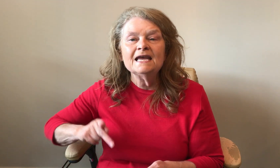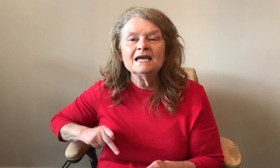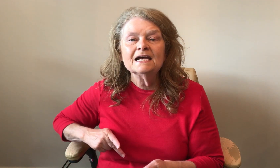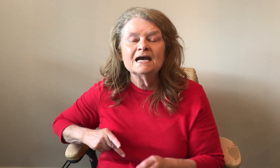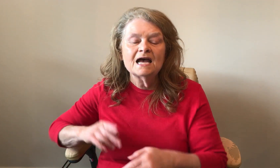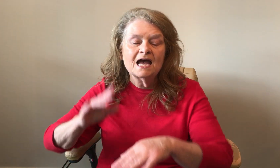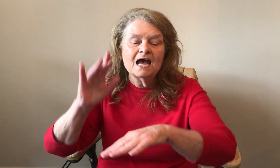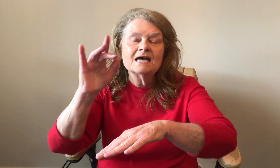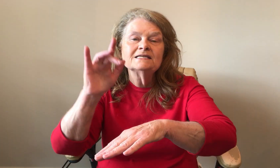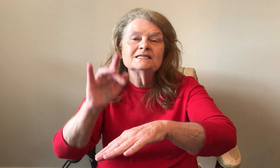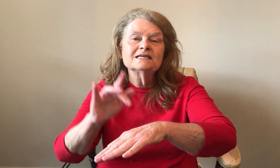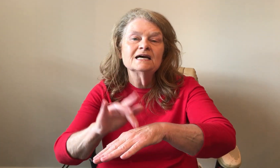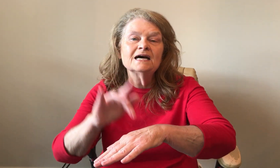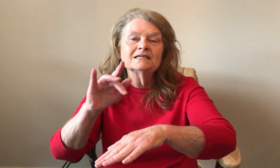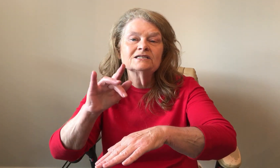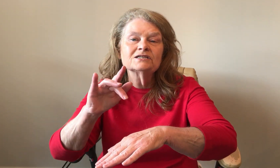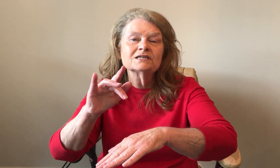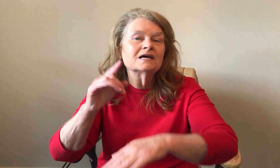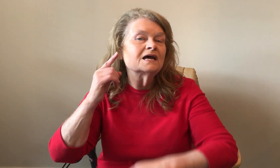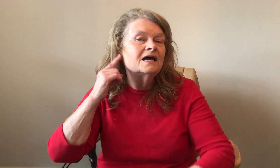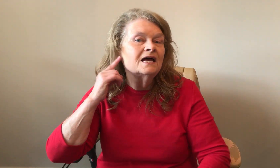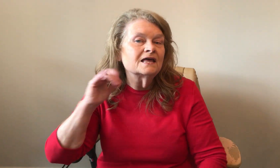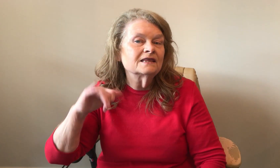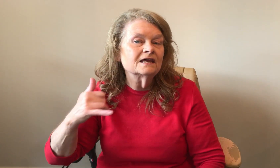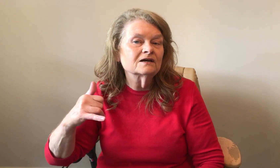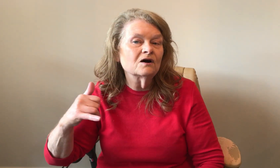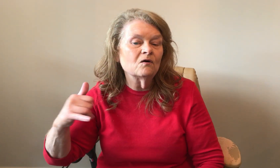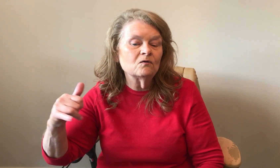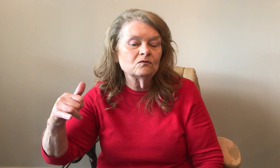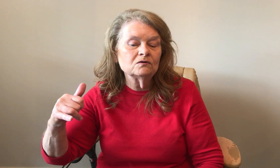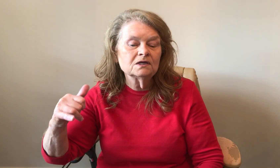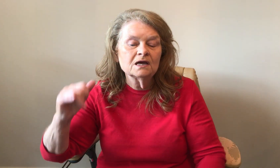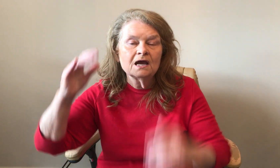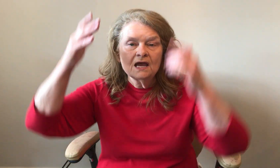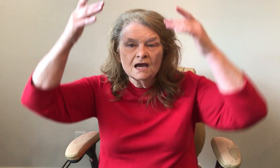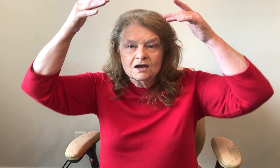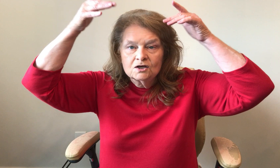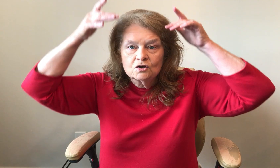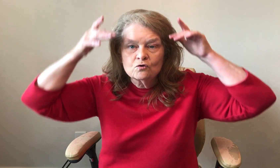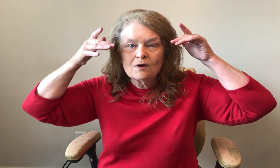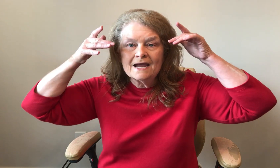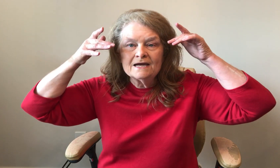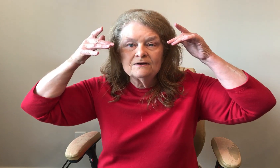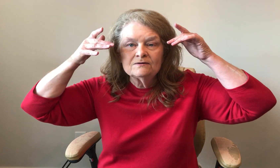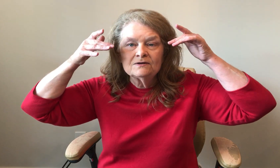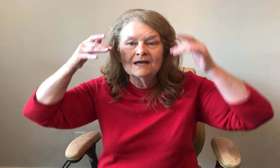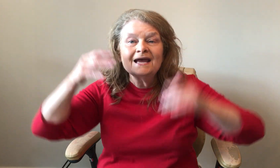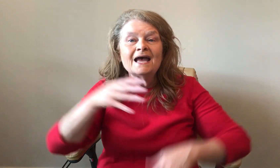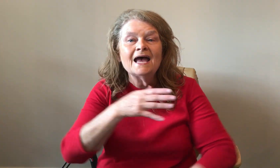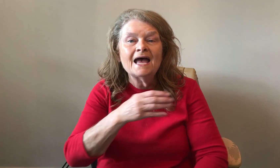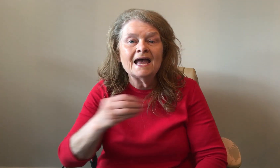king touched the gold crown